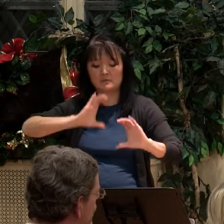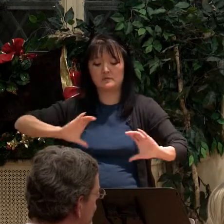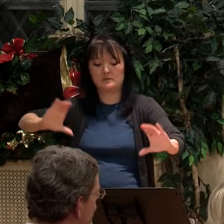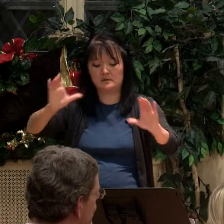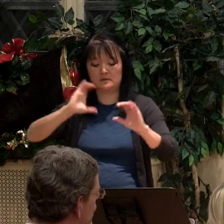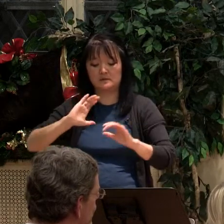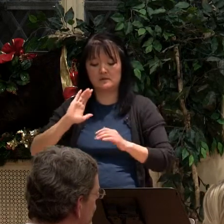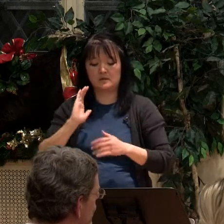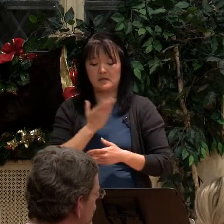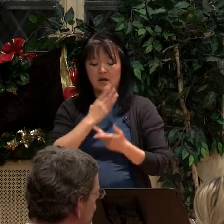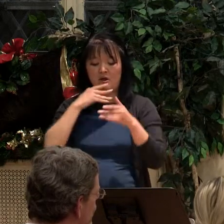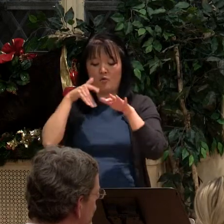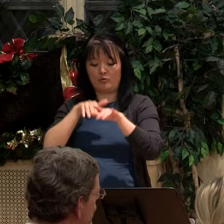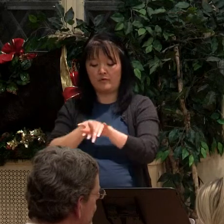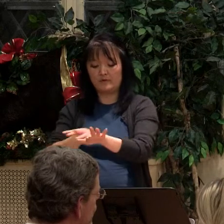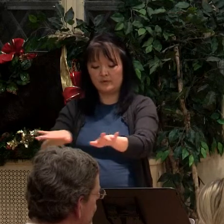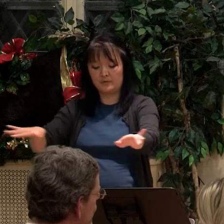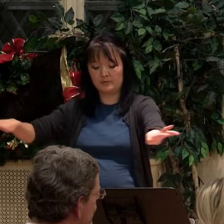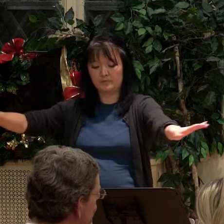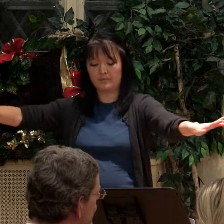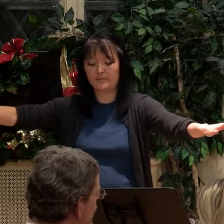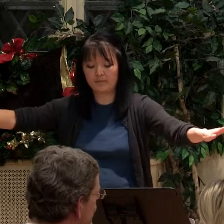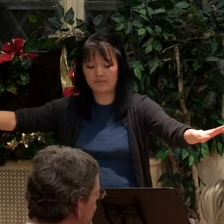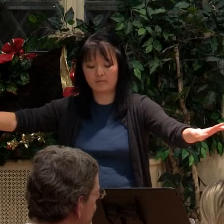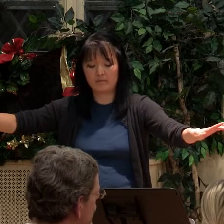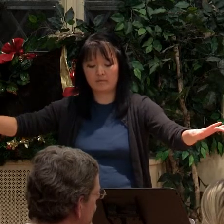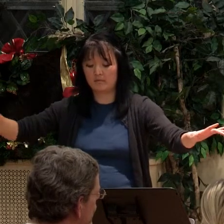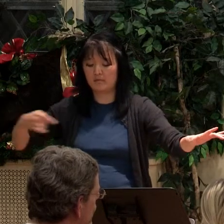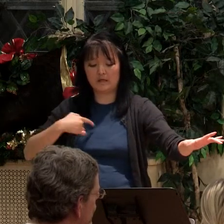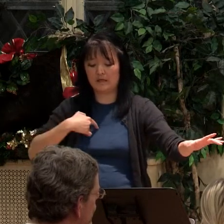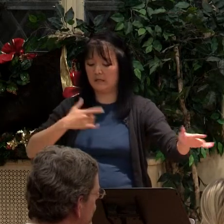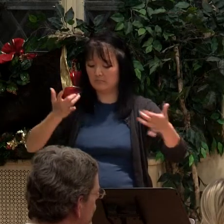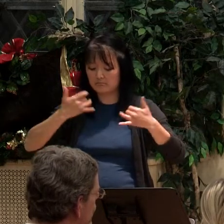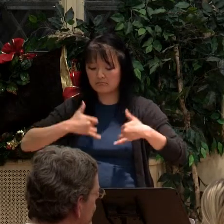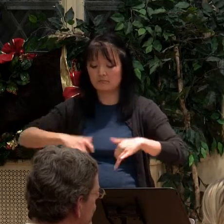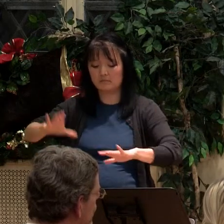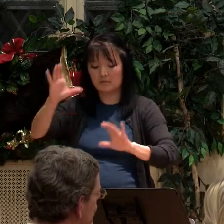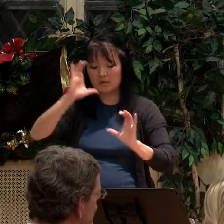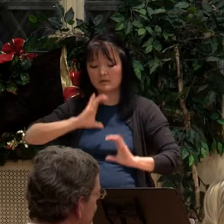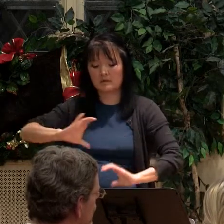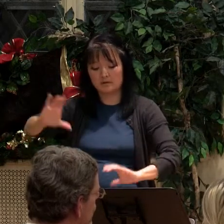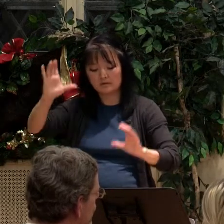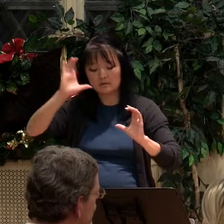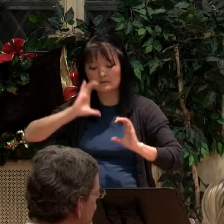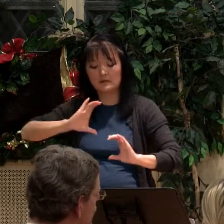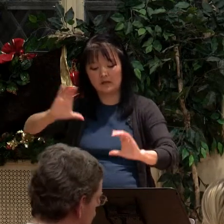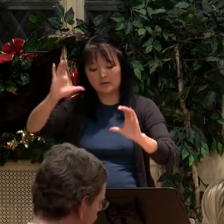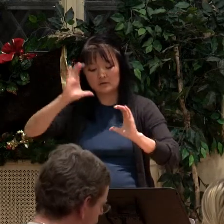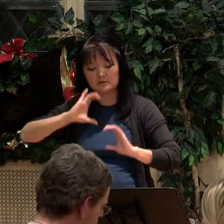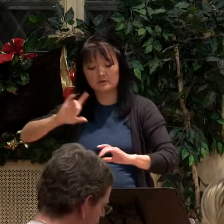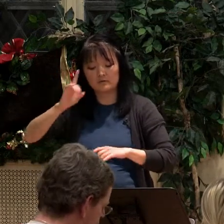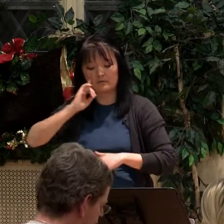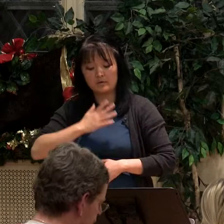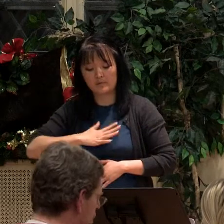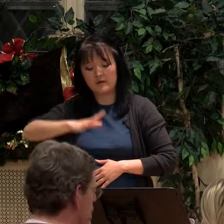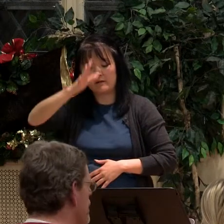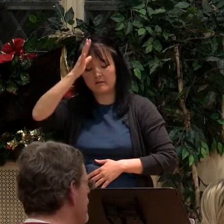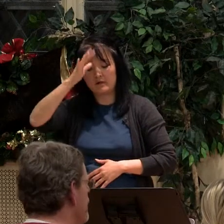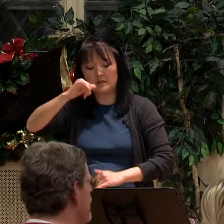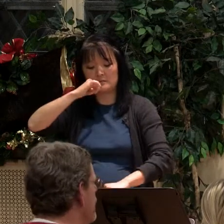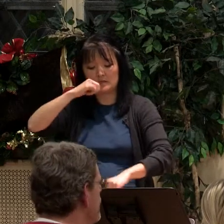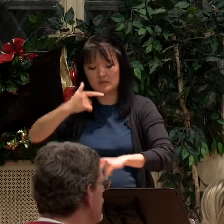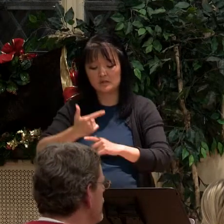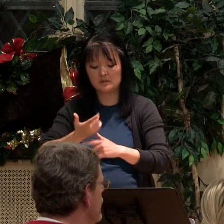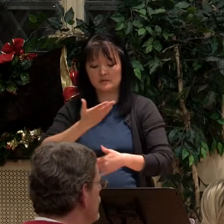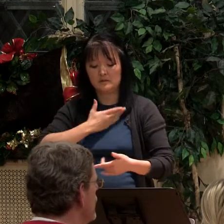Our rivers stray apart, but I never stop looking for her water. I search for her in my father, in my sister,